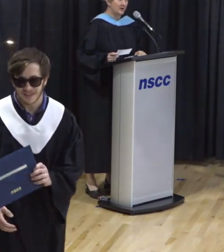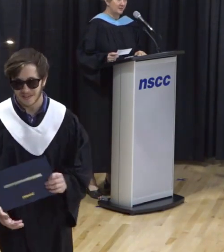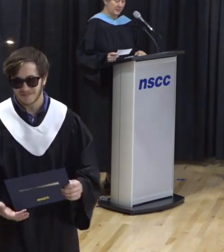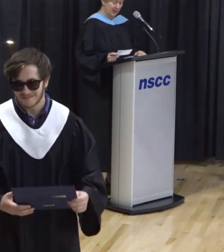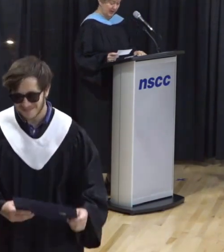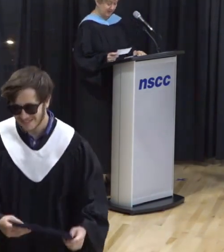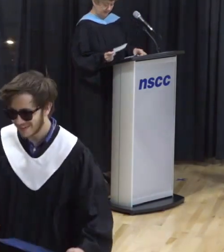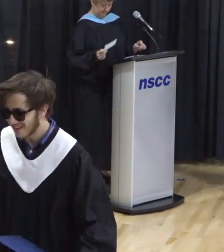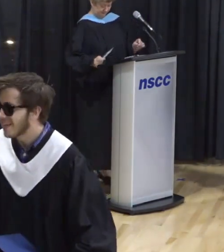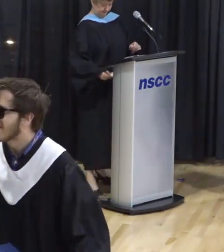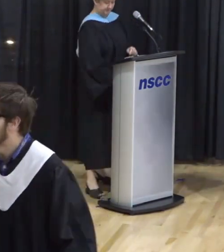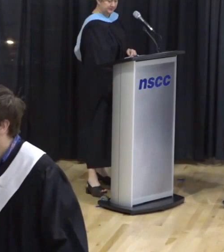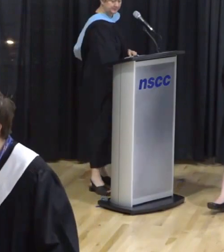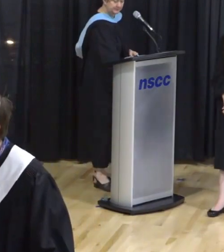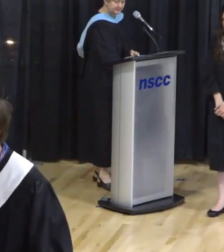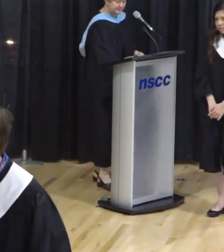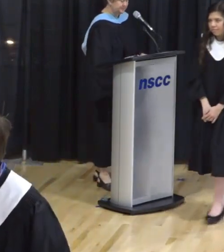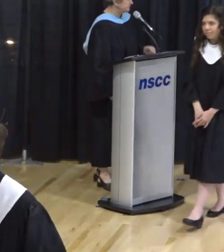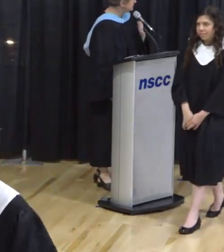Sarah Berry.